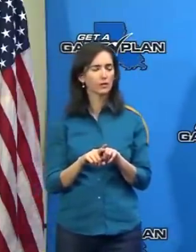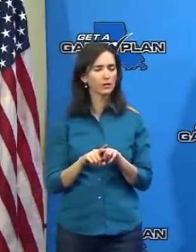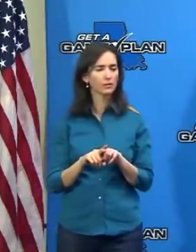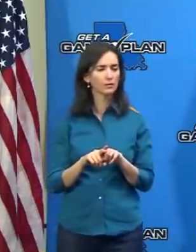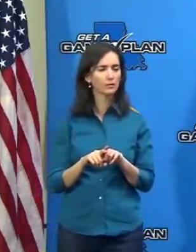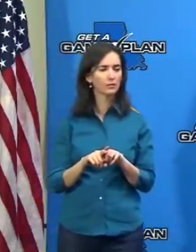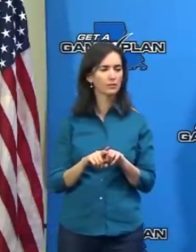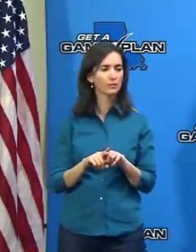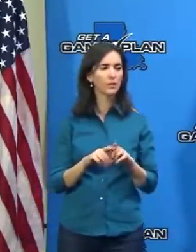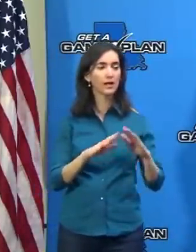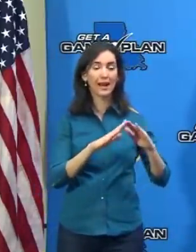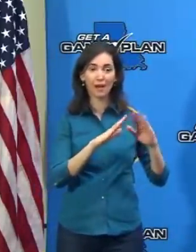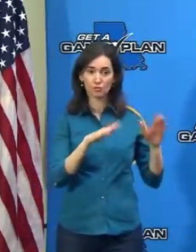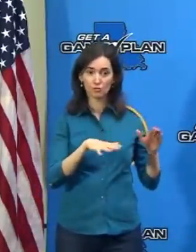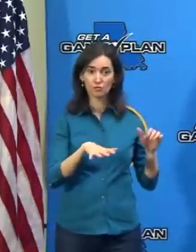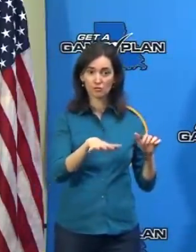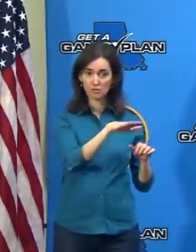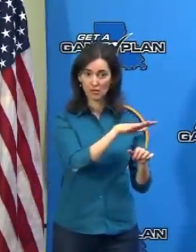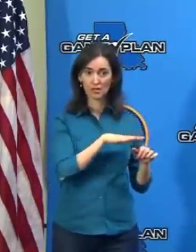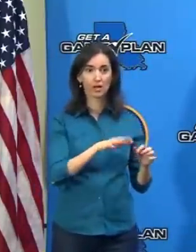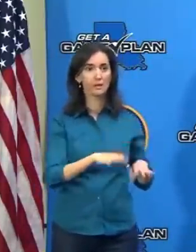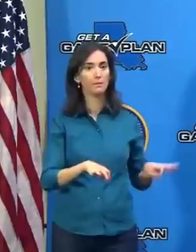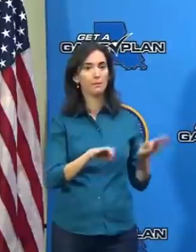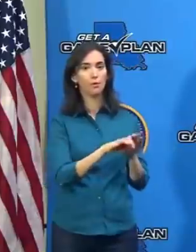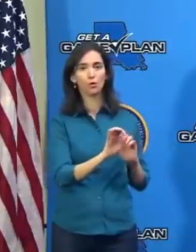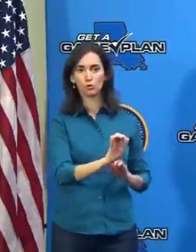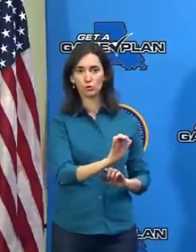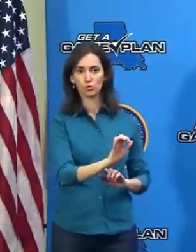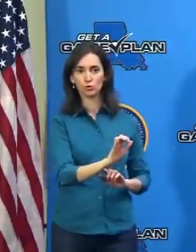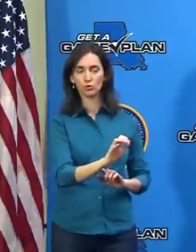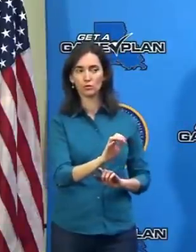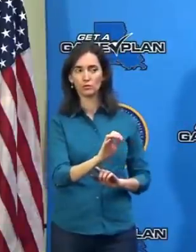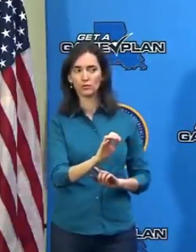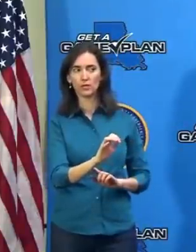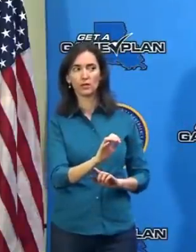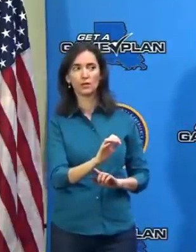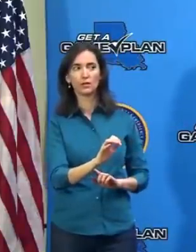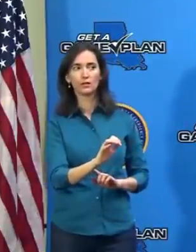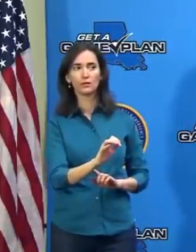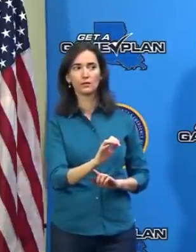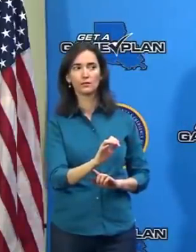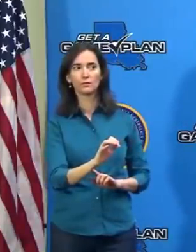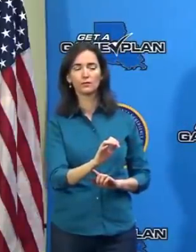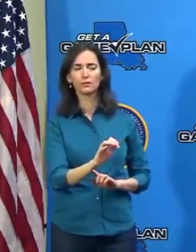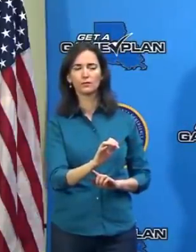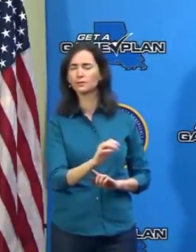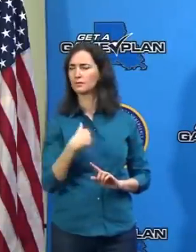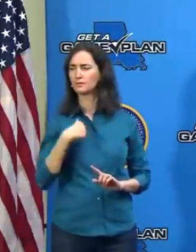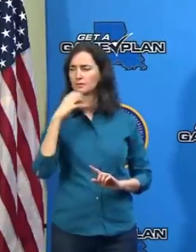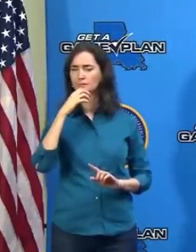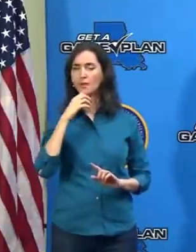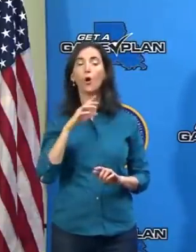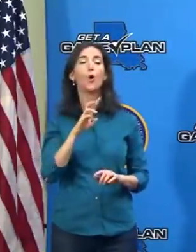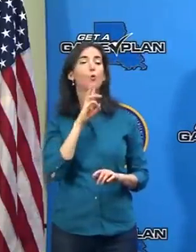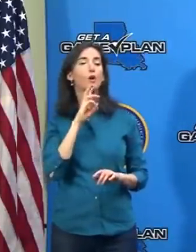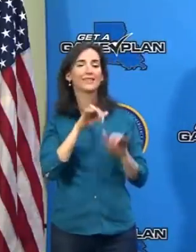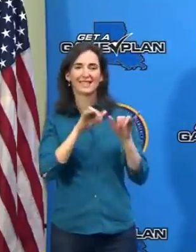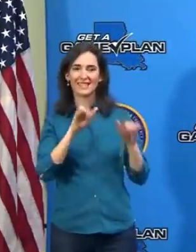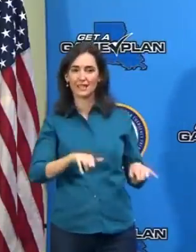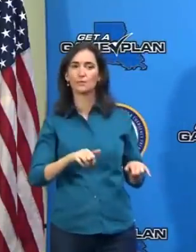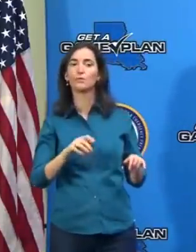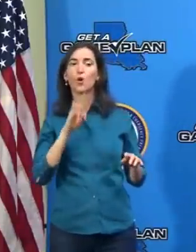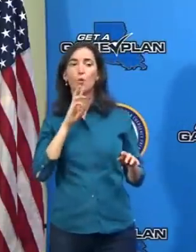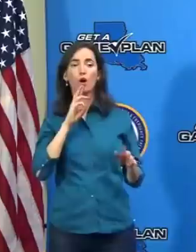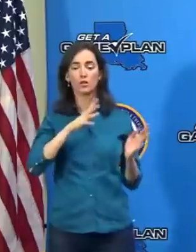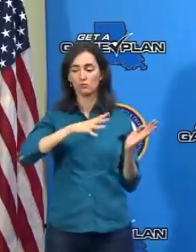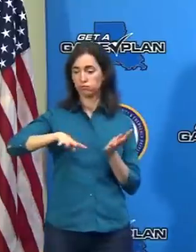And dialysis requires an awful lot of water, and so your water systems can't